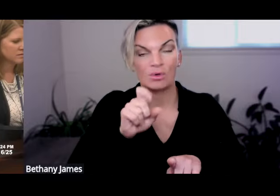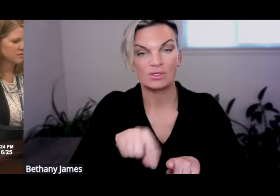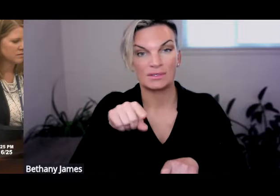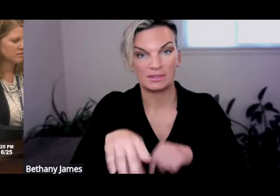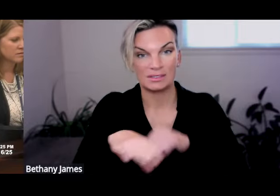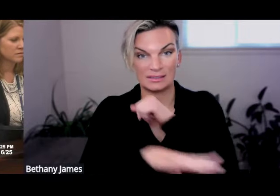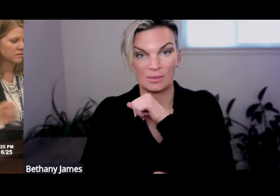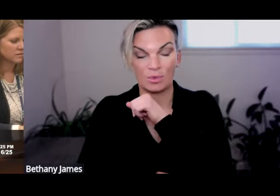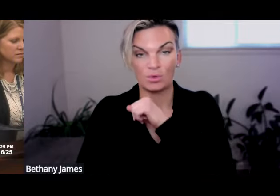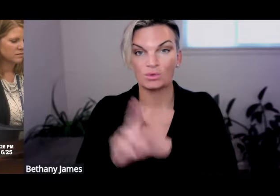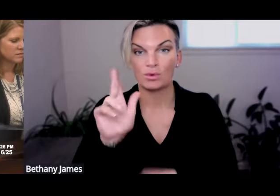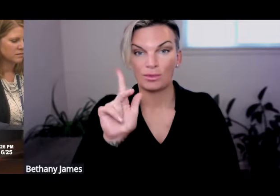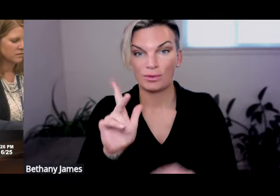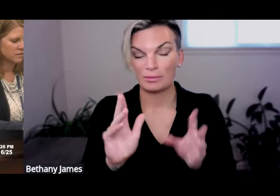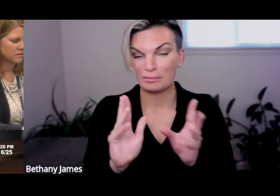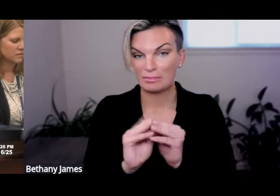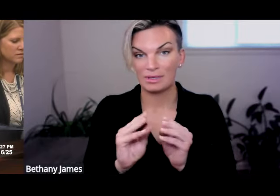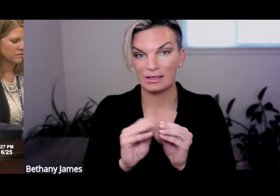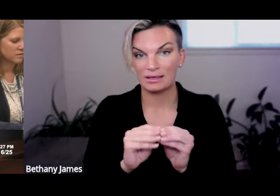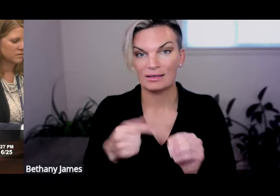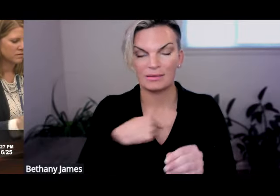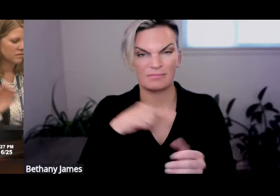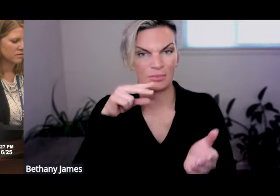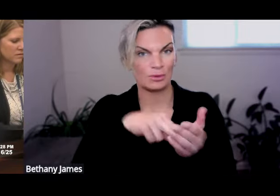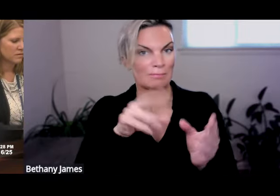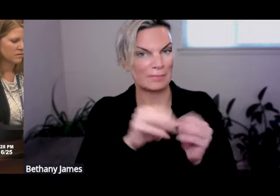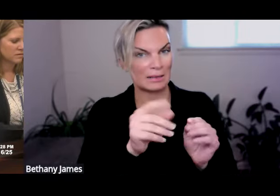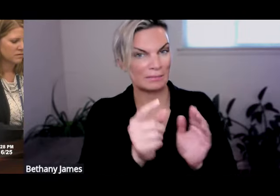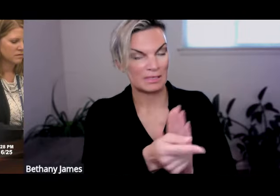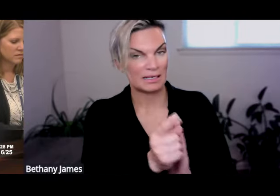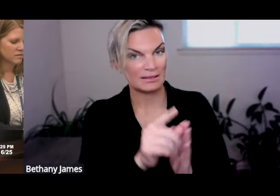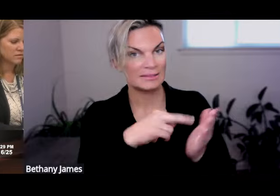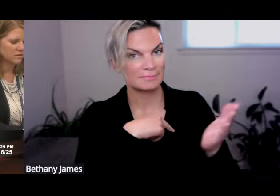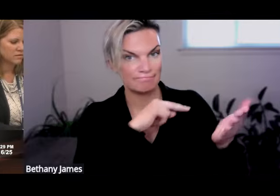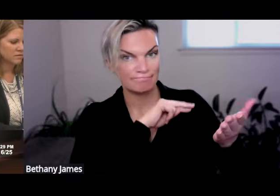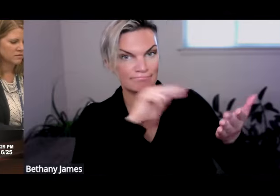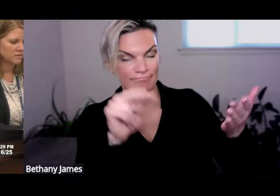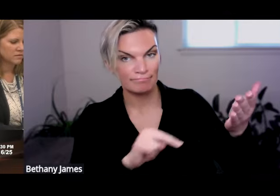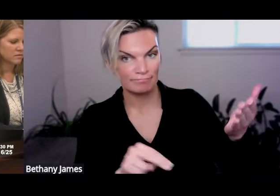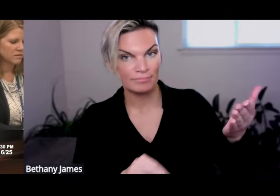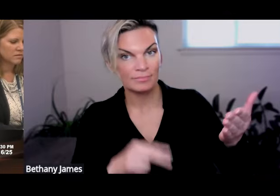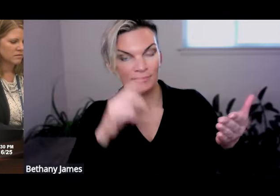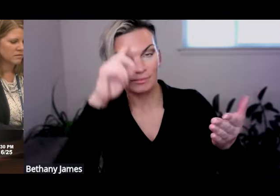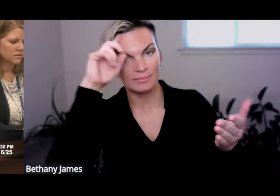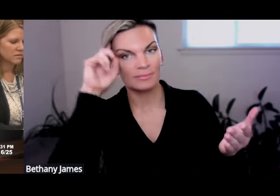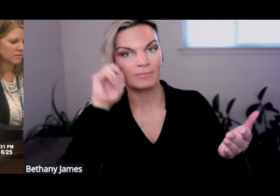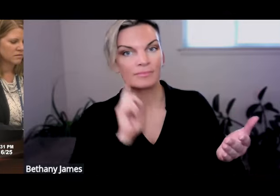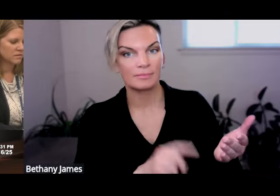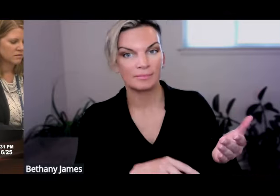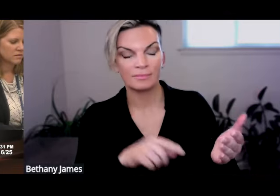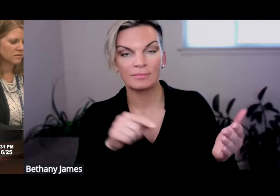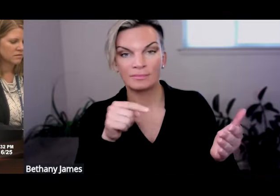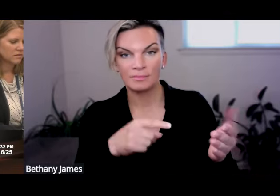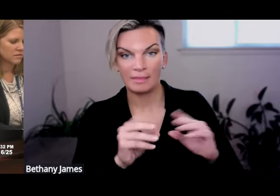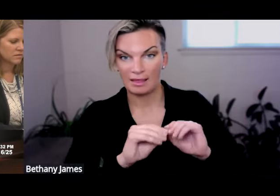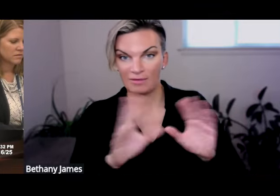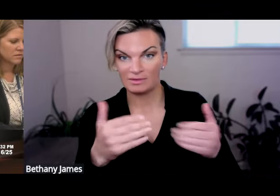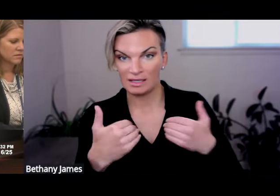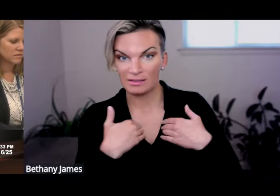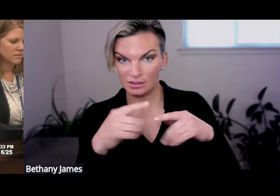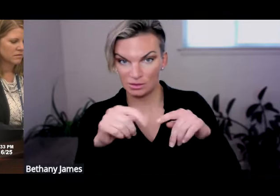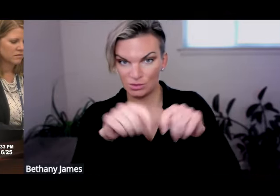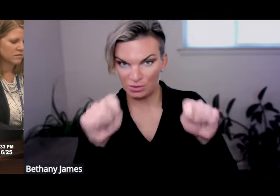23rd meeting, I'm just looking at the meeting minutes right now. obviously he's got the transcript as